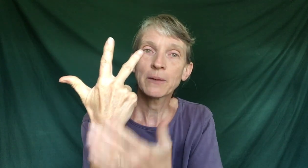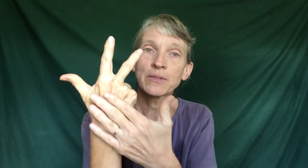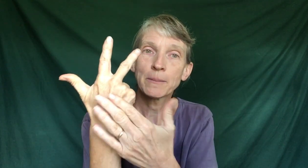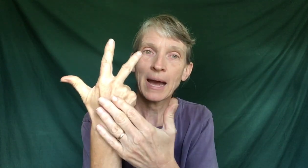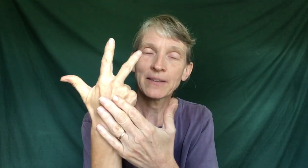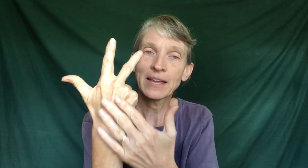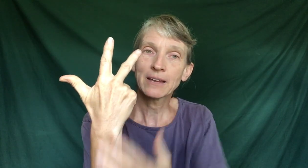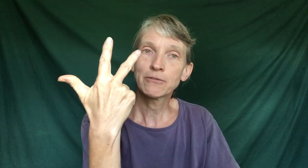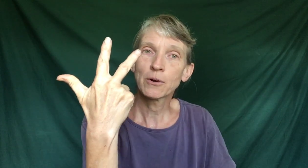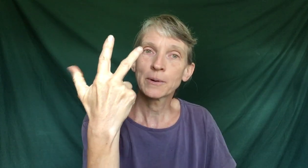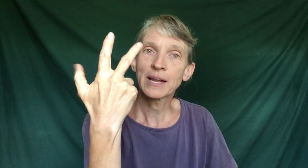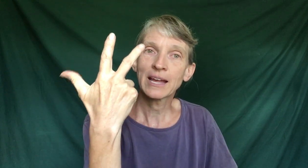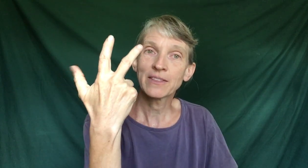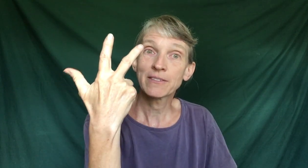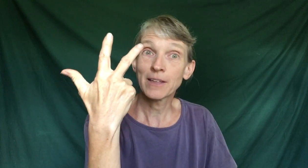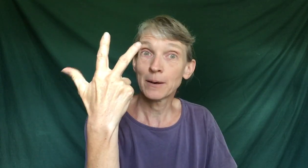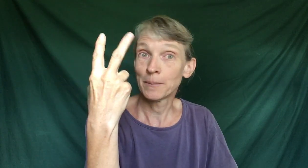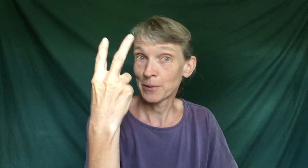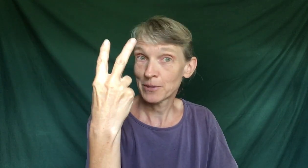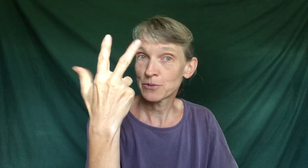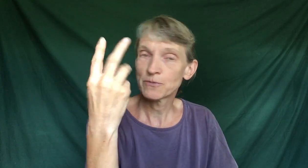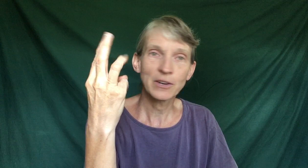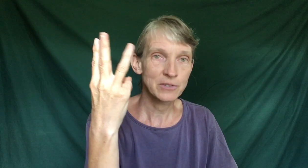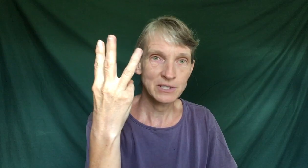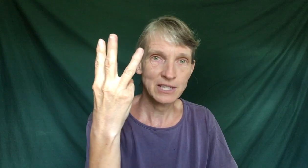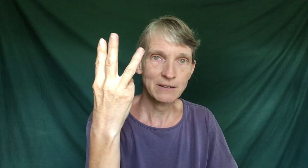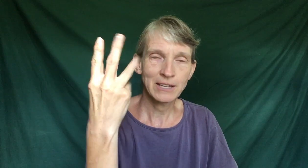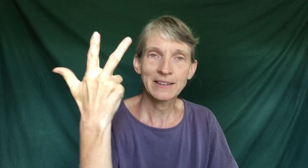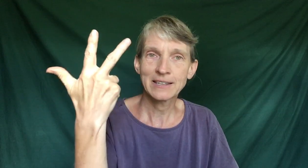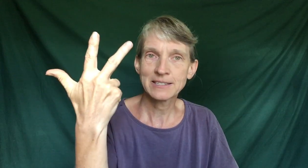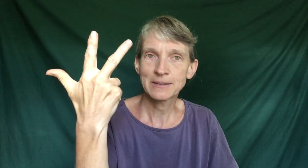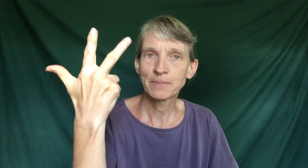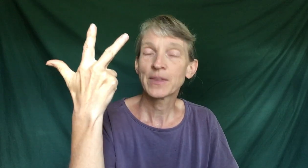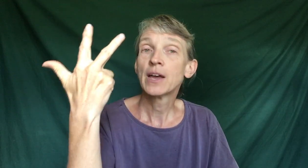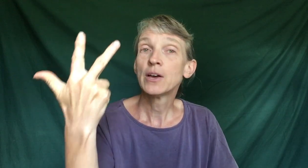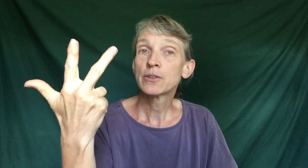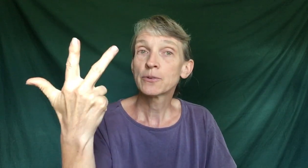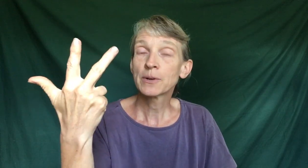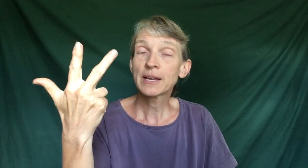with the back of the hand forward and the thumb with these 2 fingers instead of like this. 3